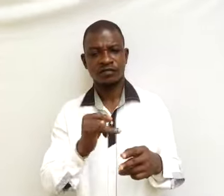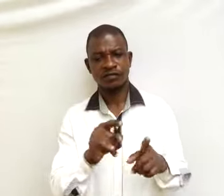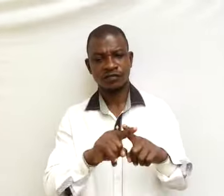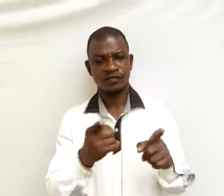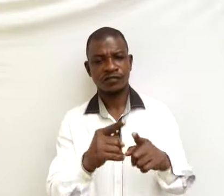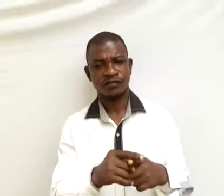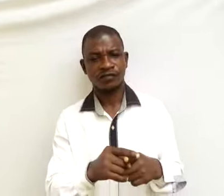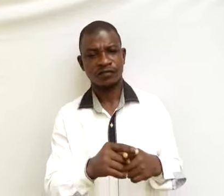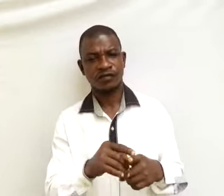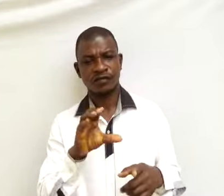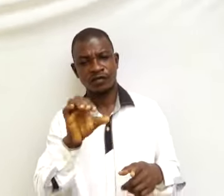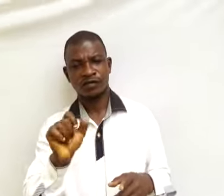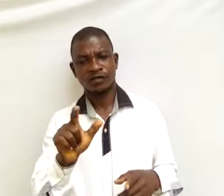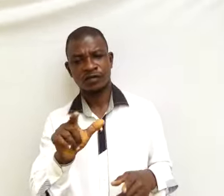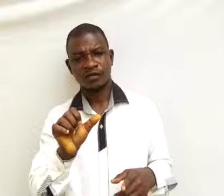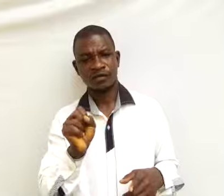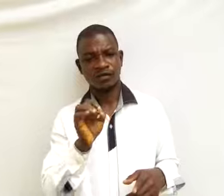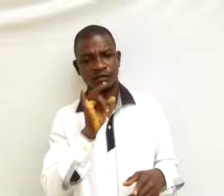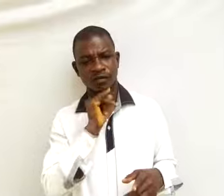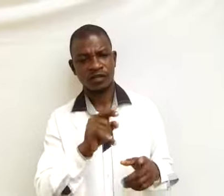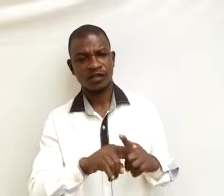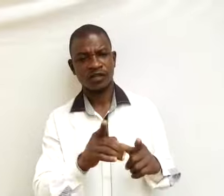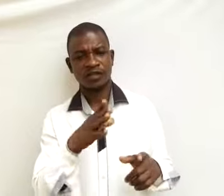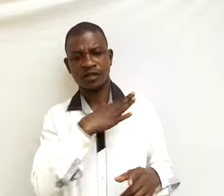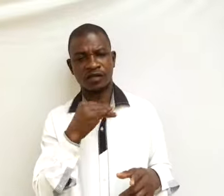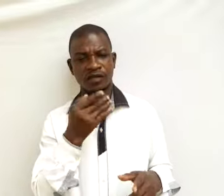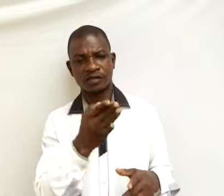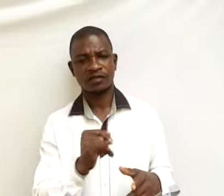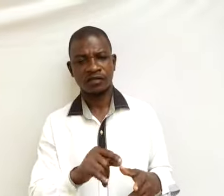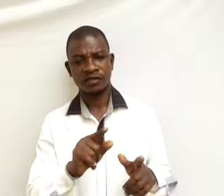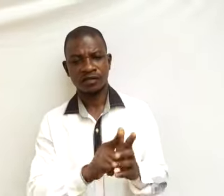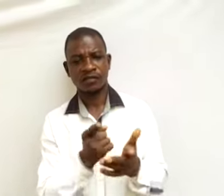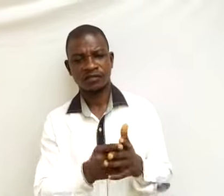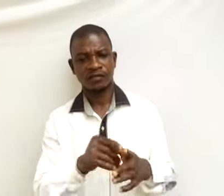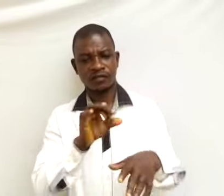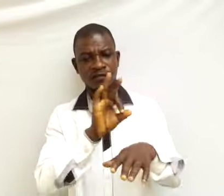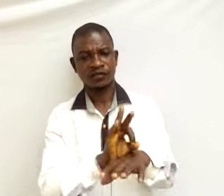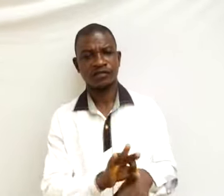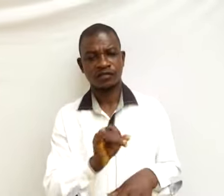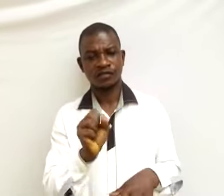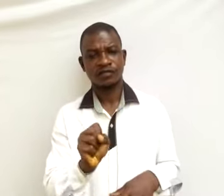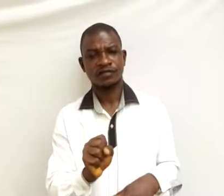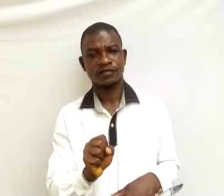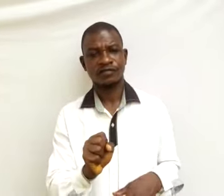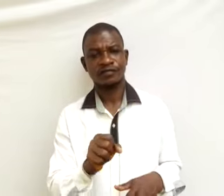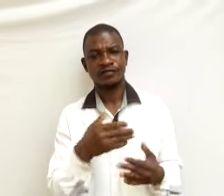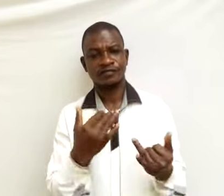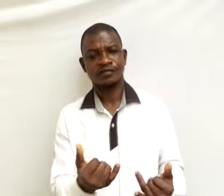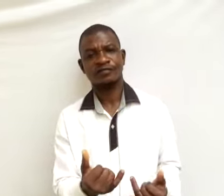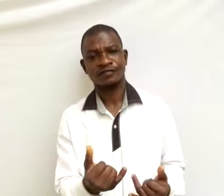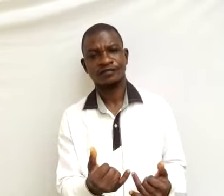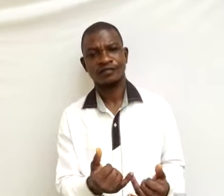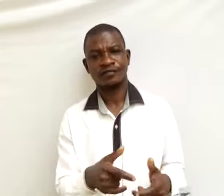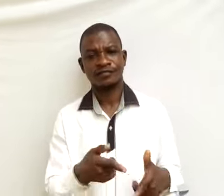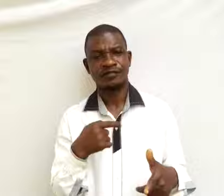various clauses and their grammatical functions. Now, let me start